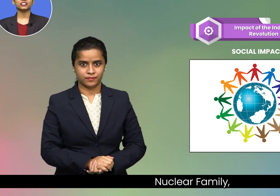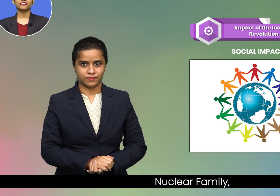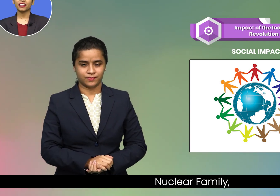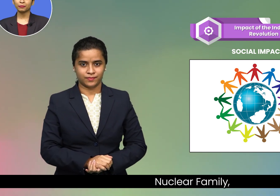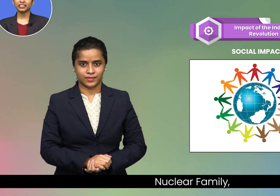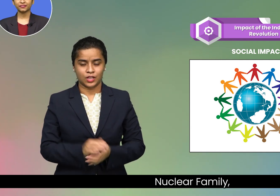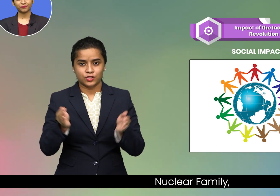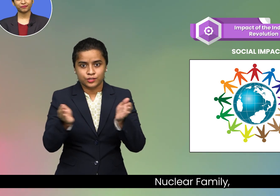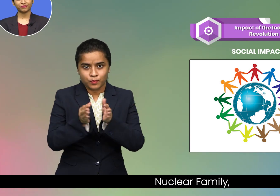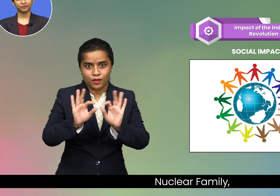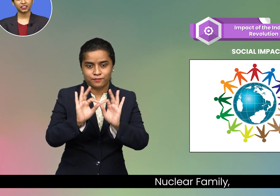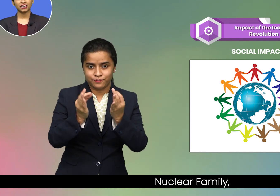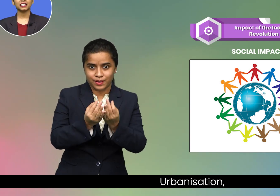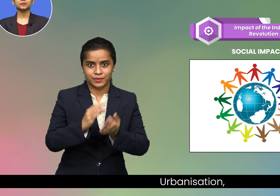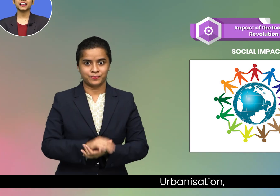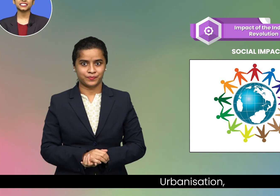nuclear family,